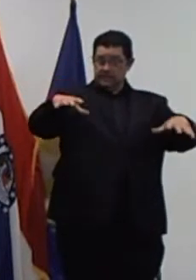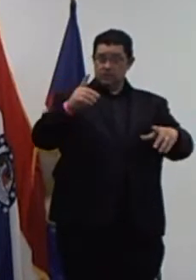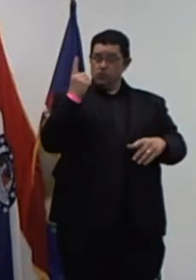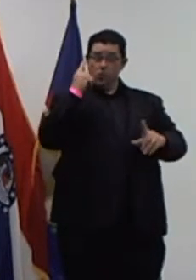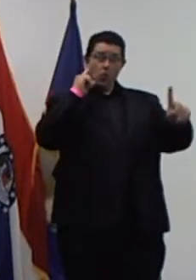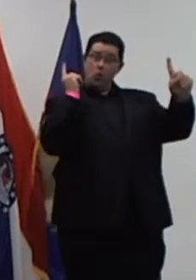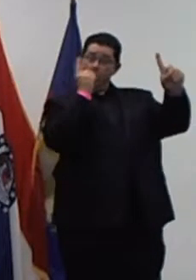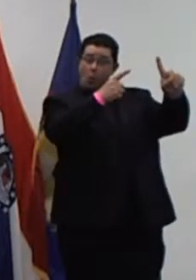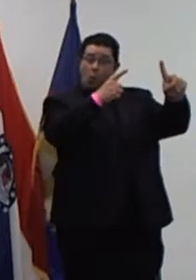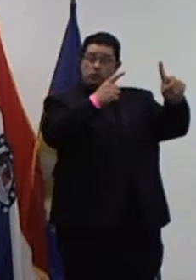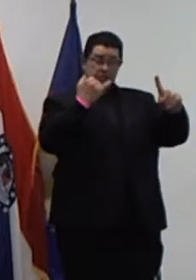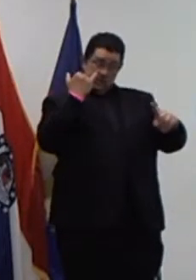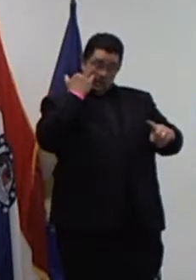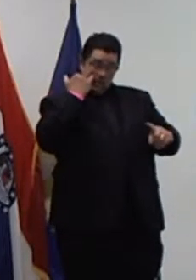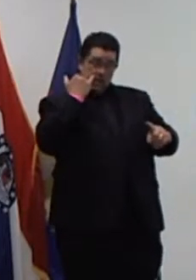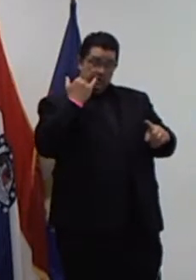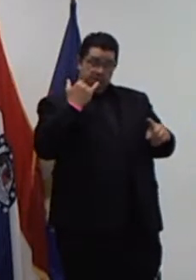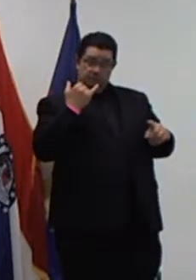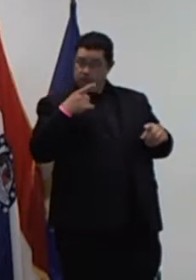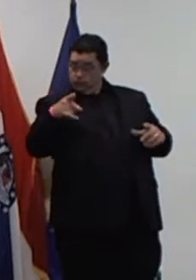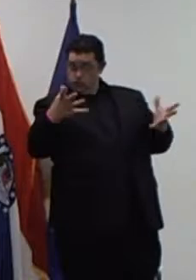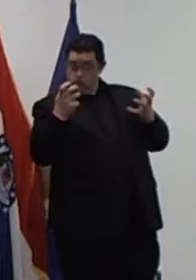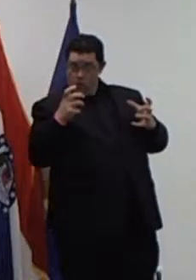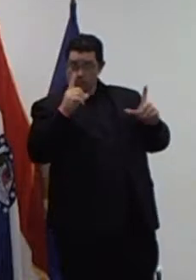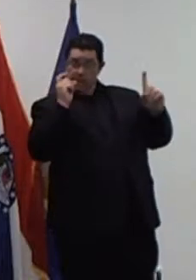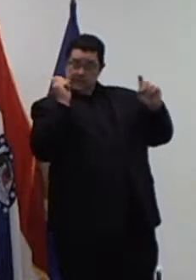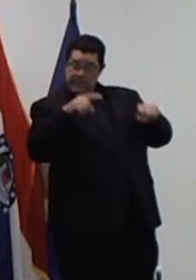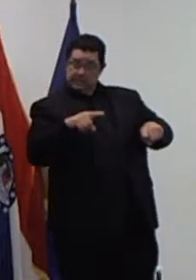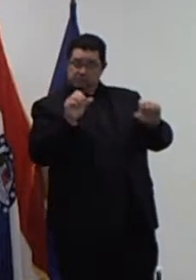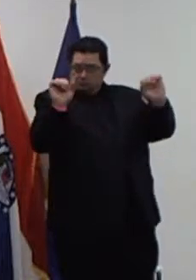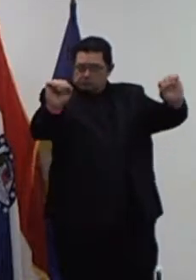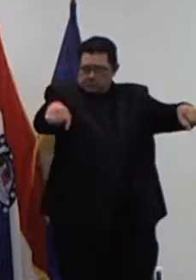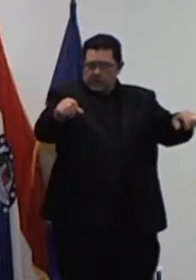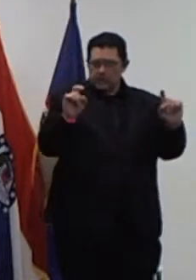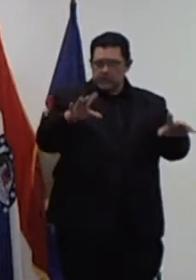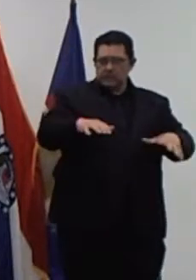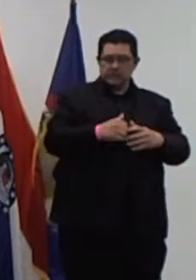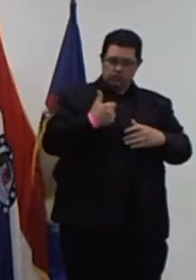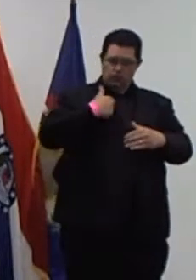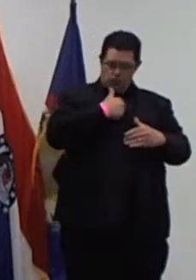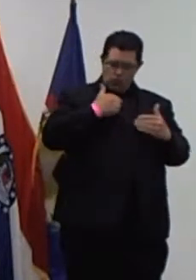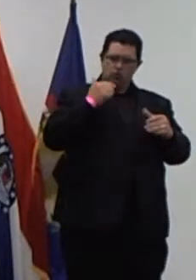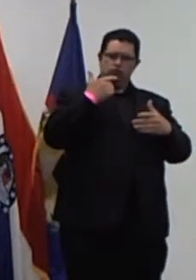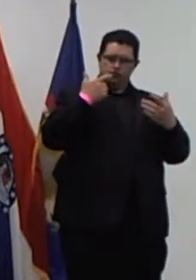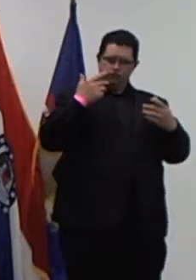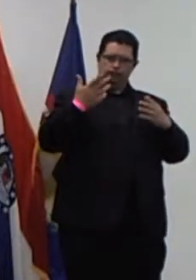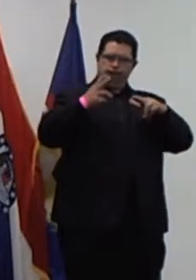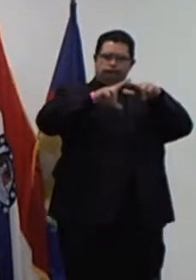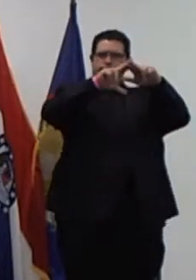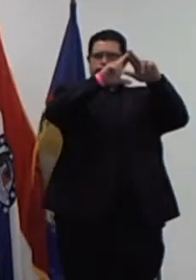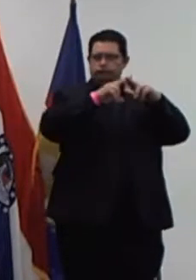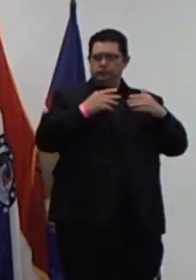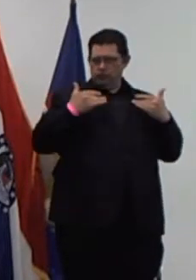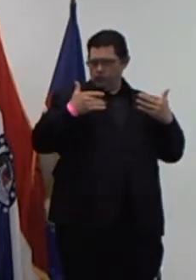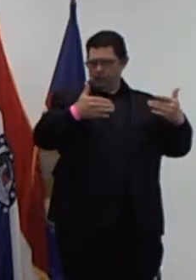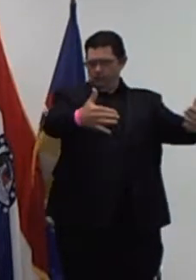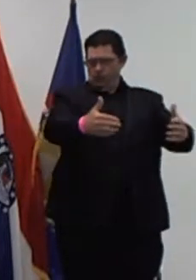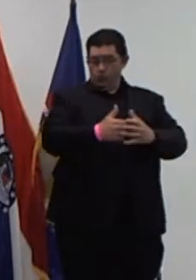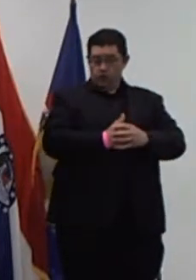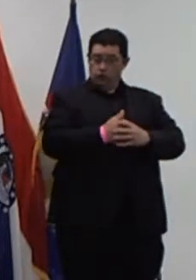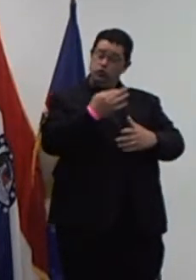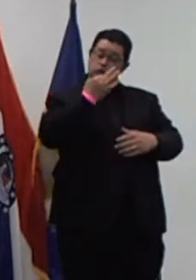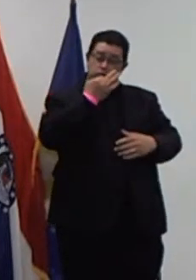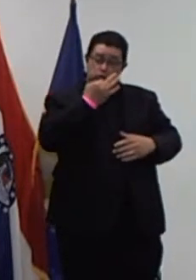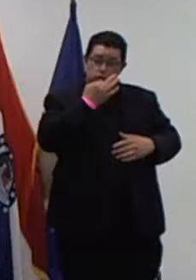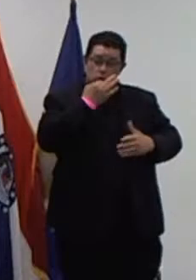at this point is make sure if you want to be tested, you can get tested. And we're going to work on that as we continue to move forward. Because right around the corner,